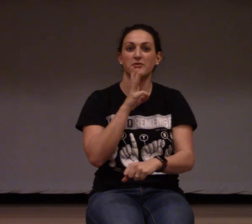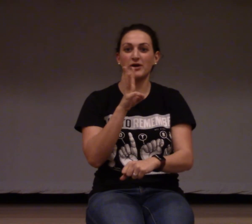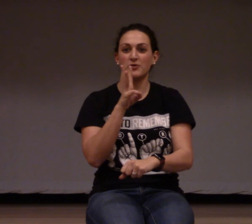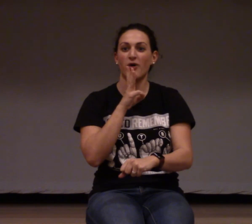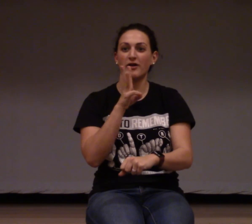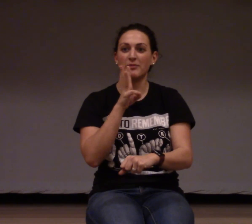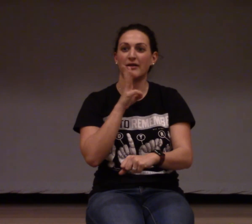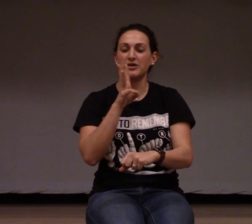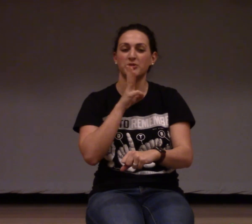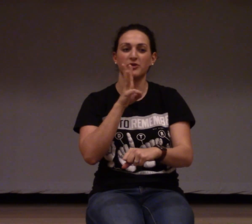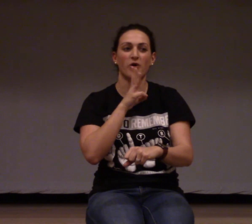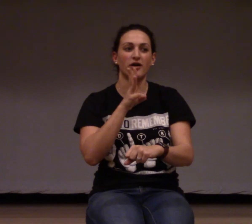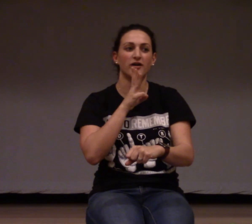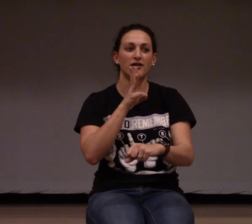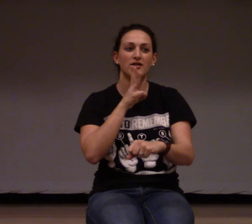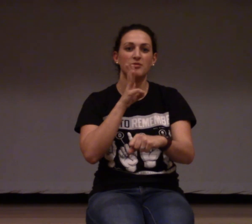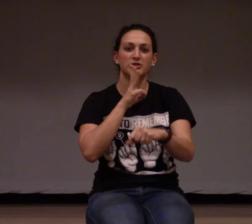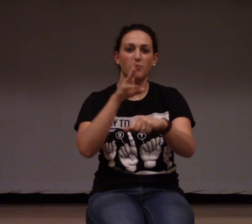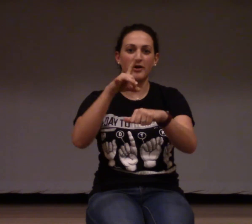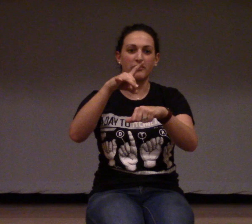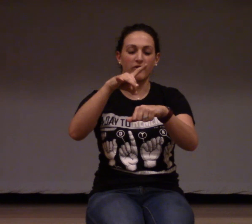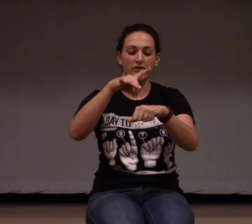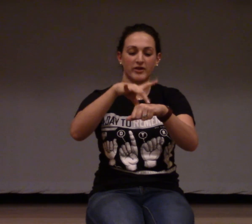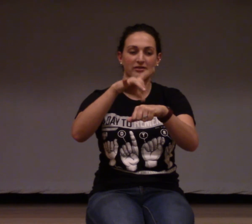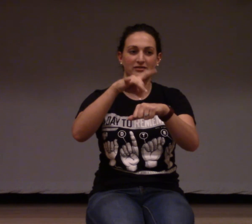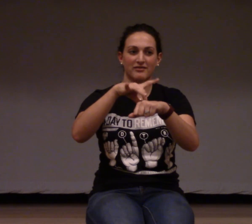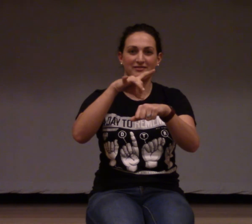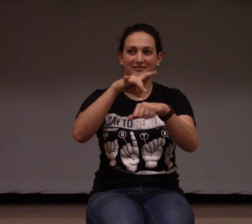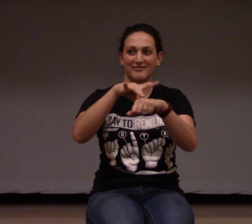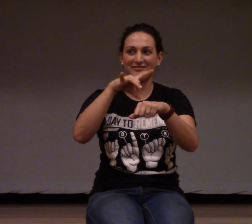to do watermelon, put the water in front of it.